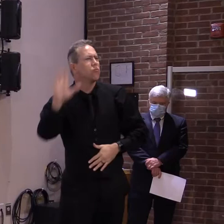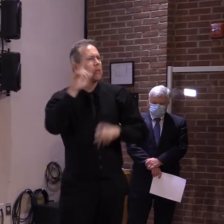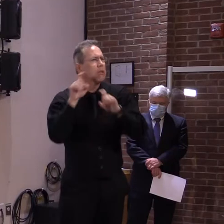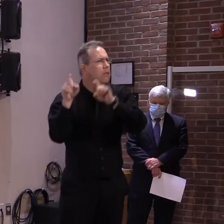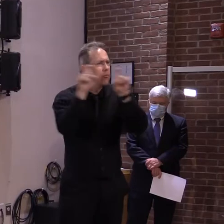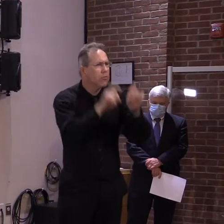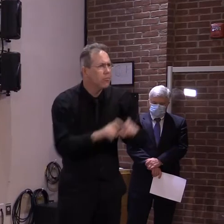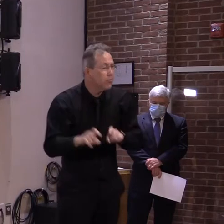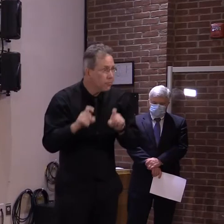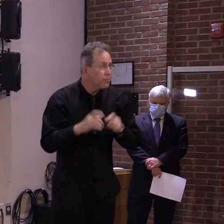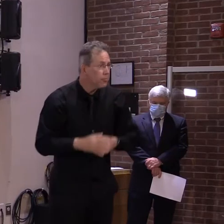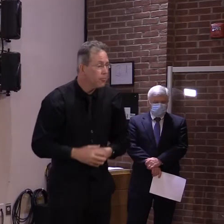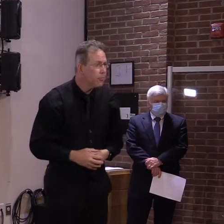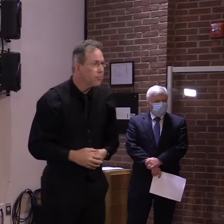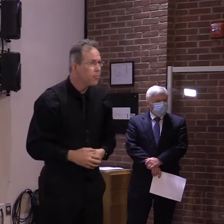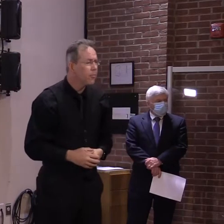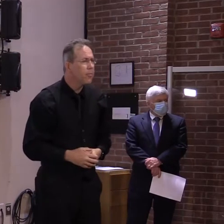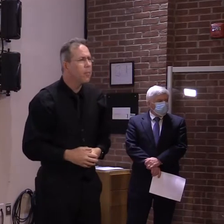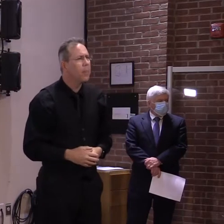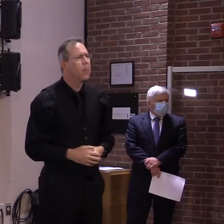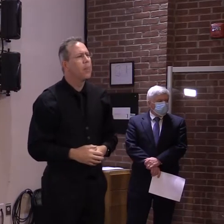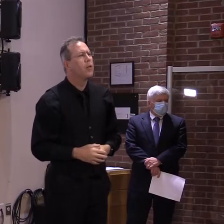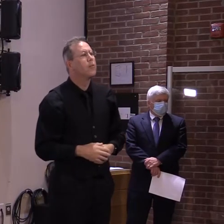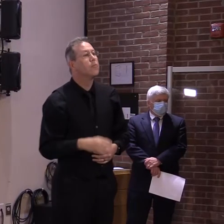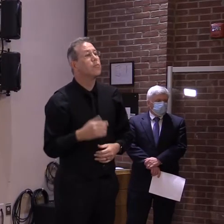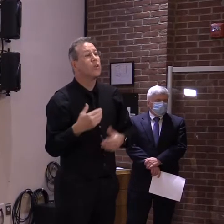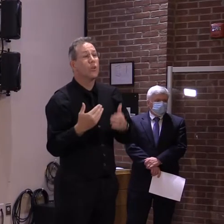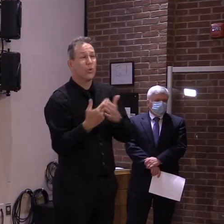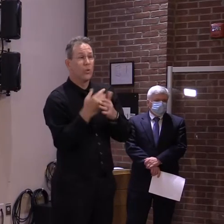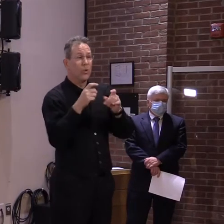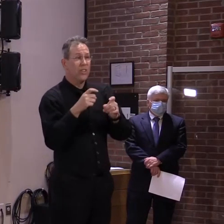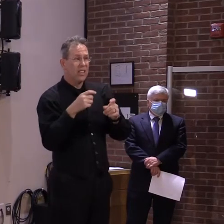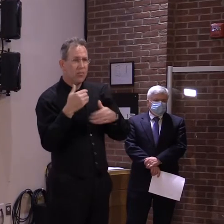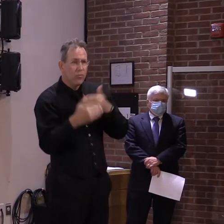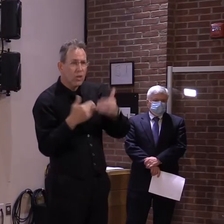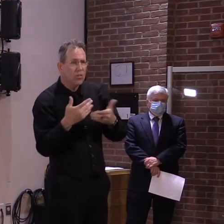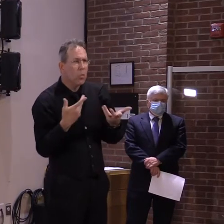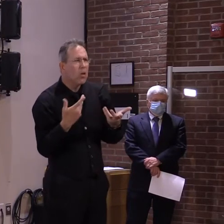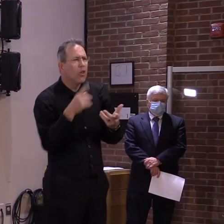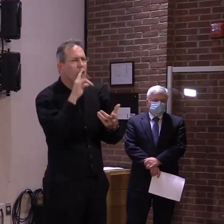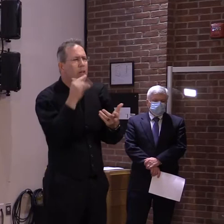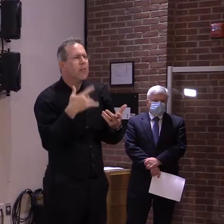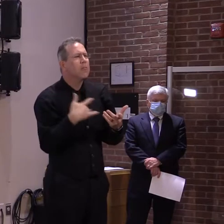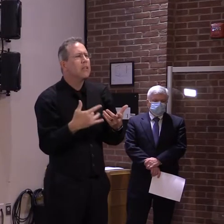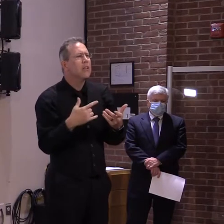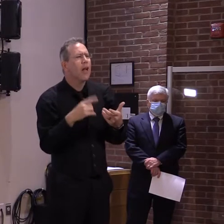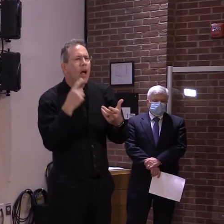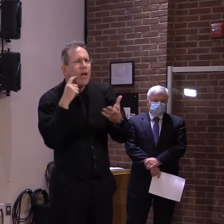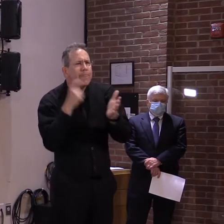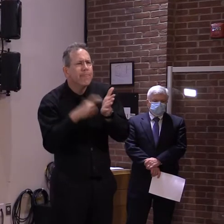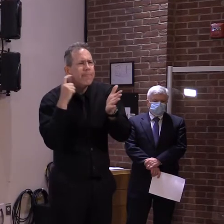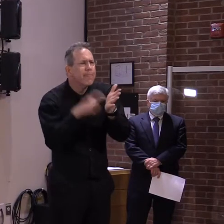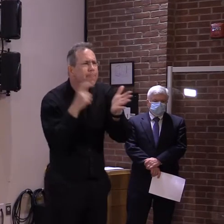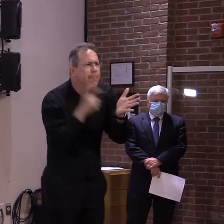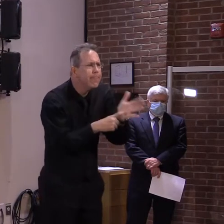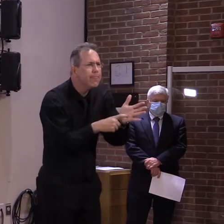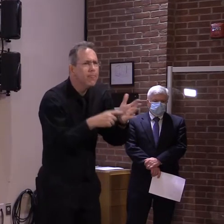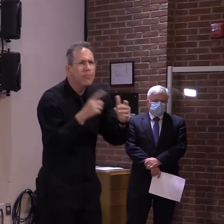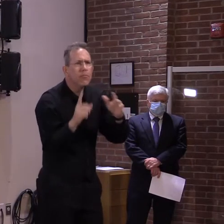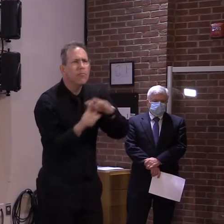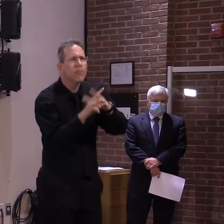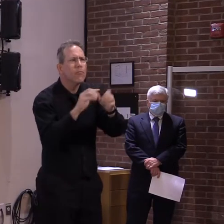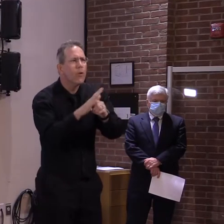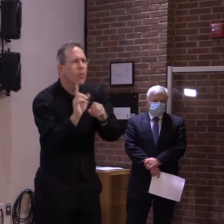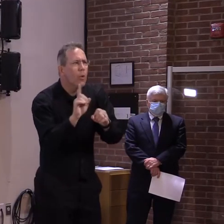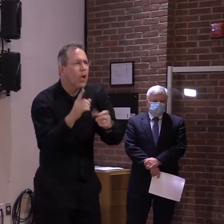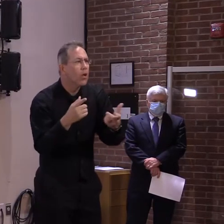The new testing will likely lead to an identification of additional cases, but this is good because it will help us in our efforts to stop the virus from spreading.